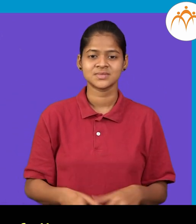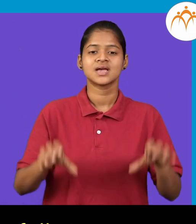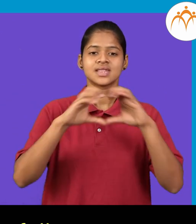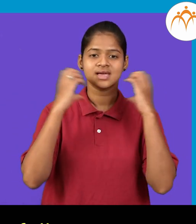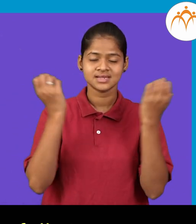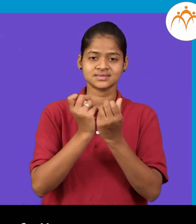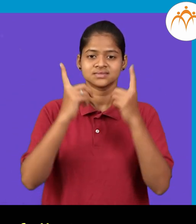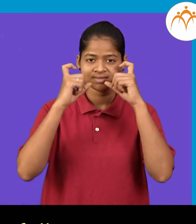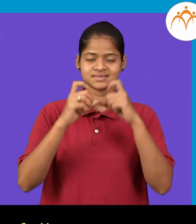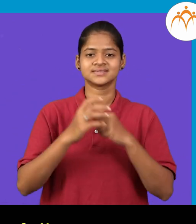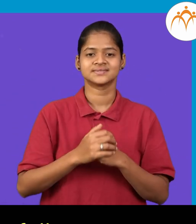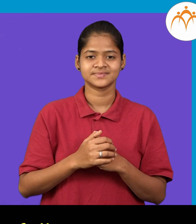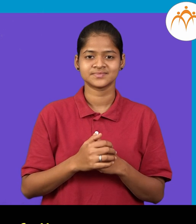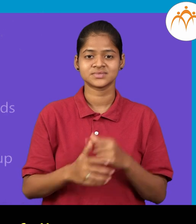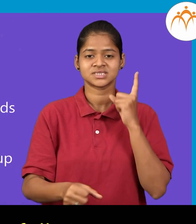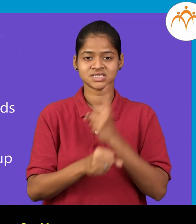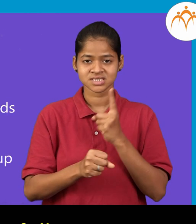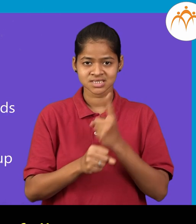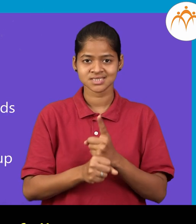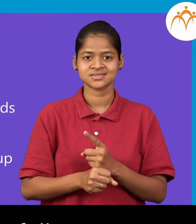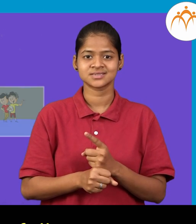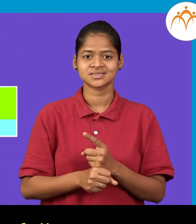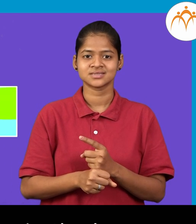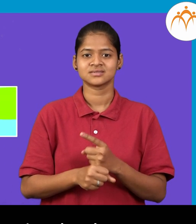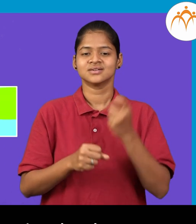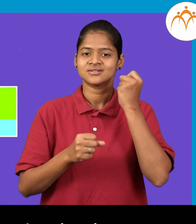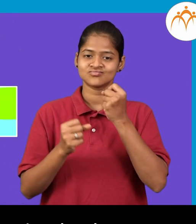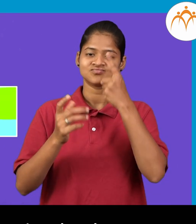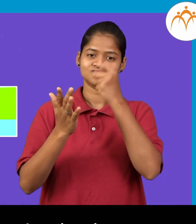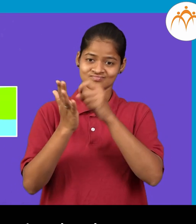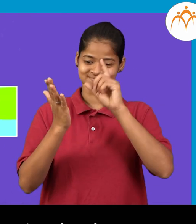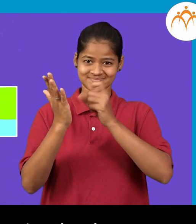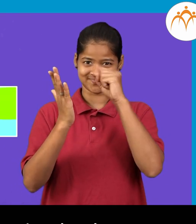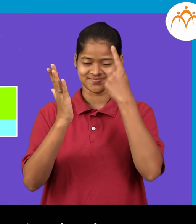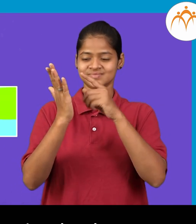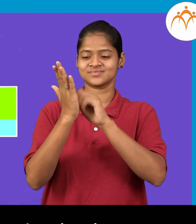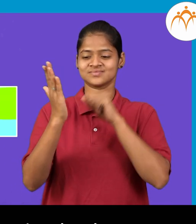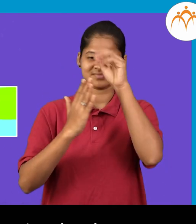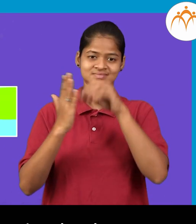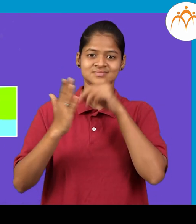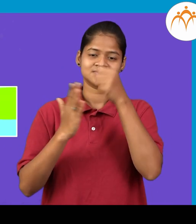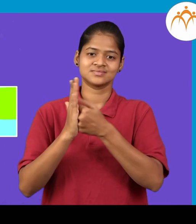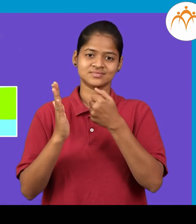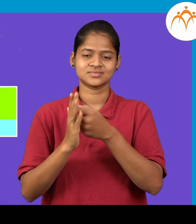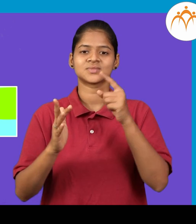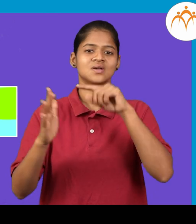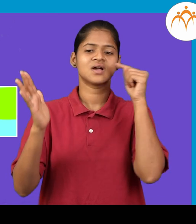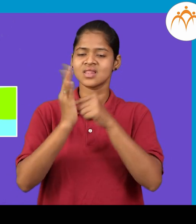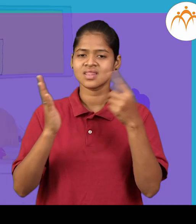the full stop. Look at the pictures in the box and read the sentences.